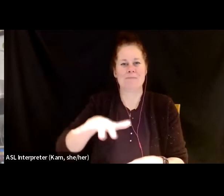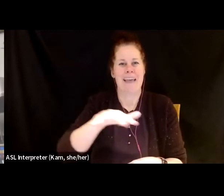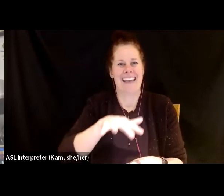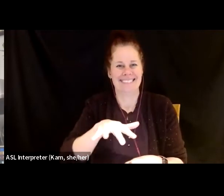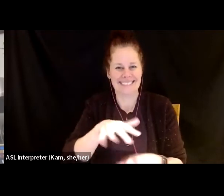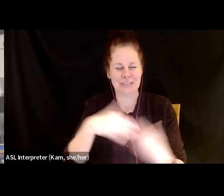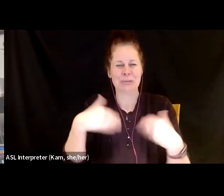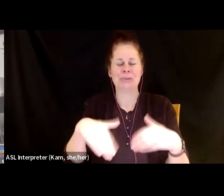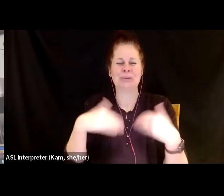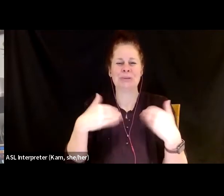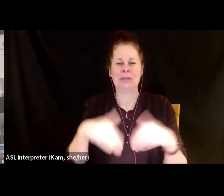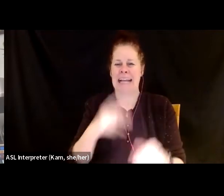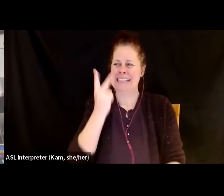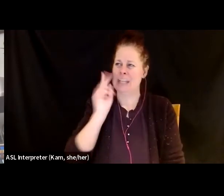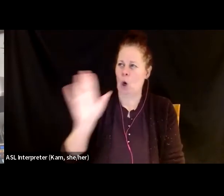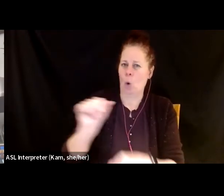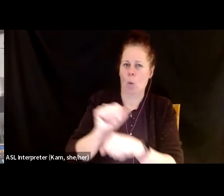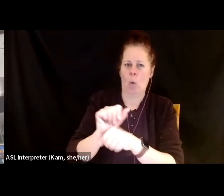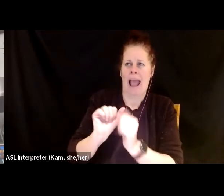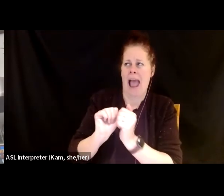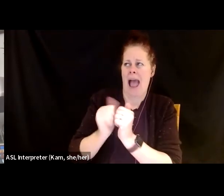Waters has had on people at Central.